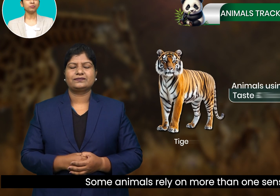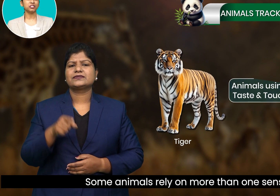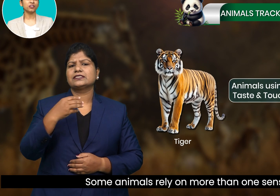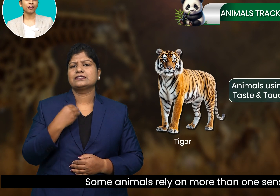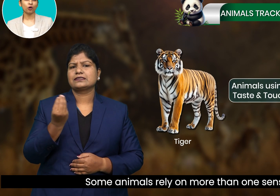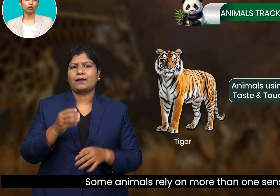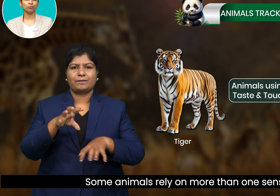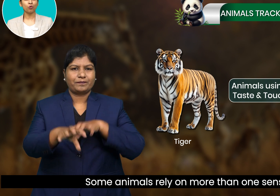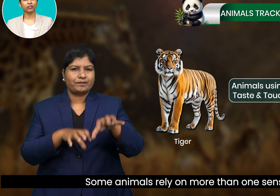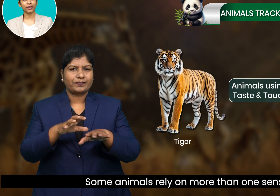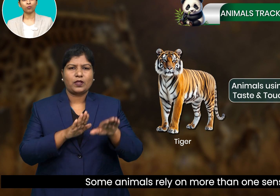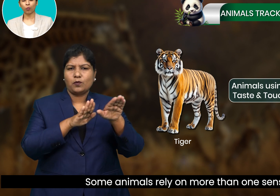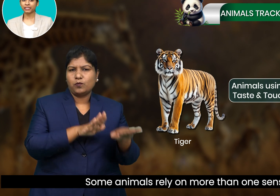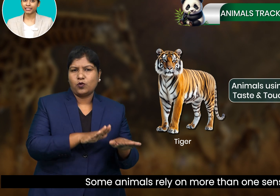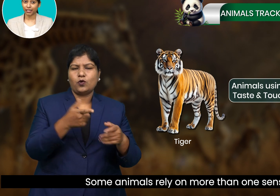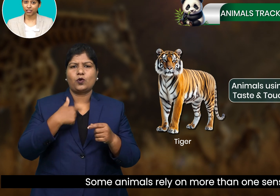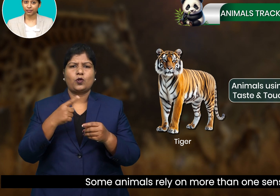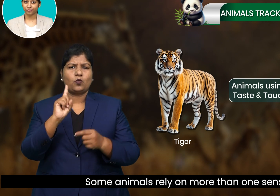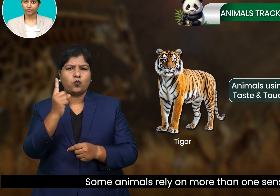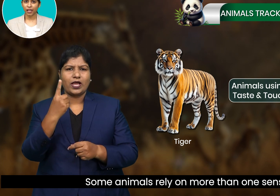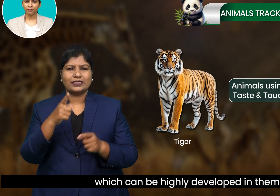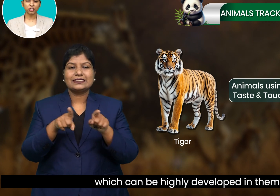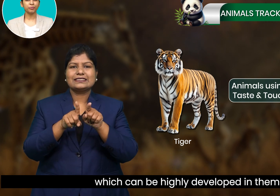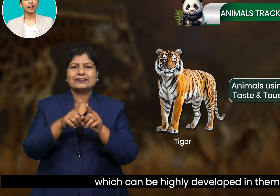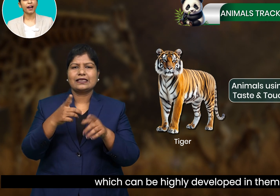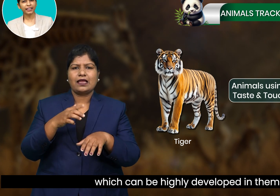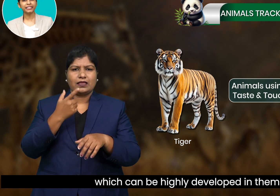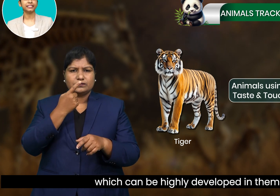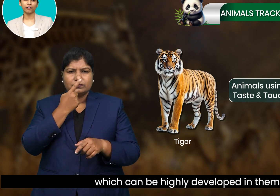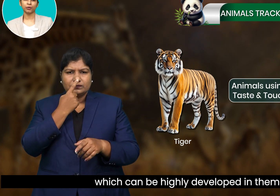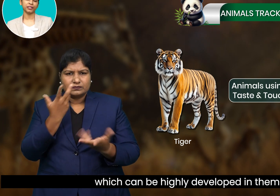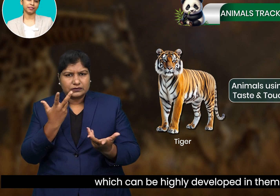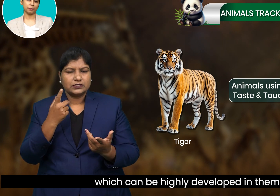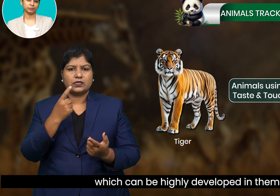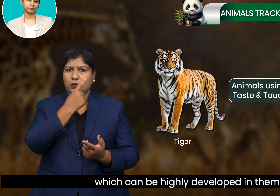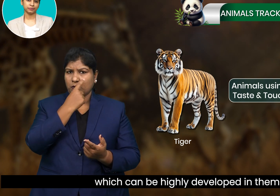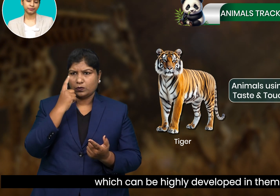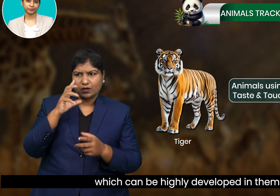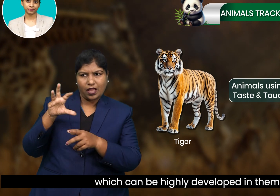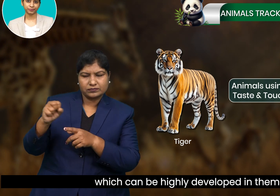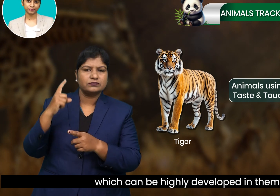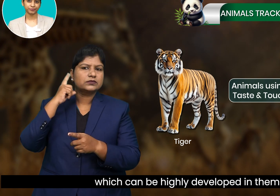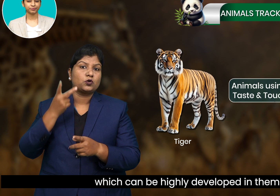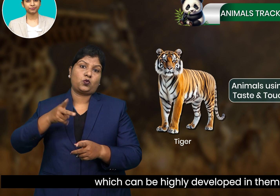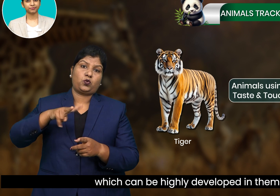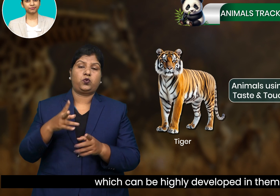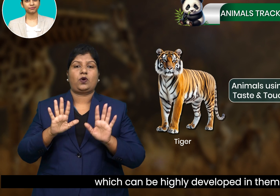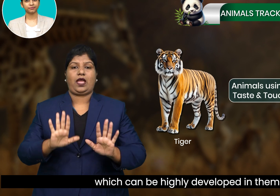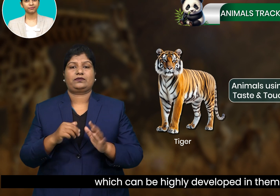Some animals rely on more than one sense, which can be highly developed in them.